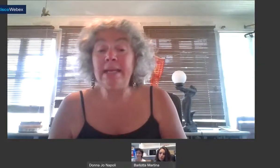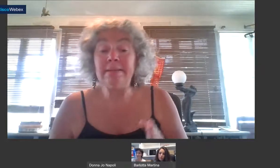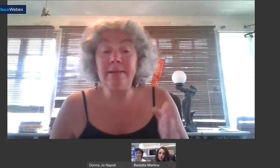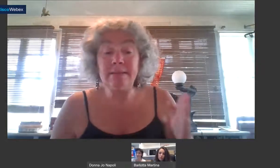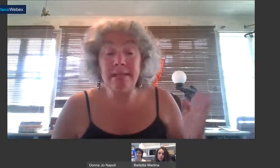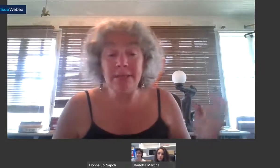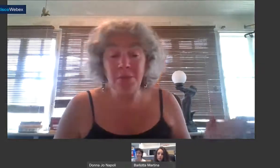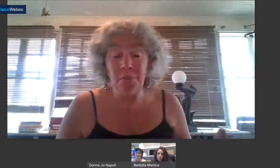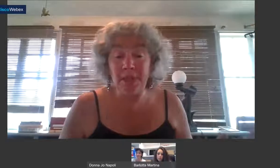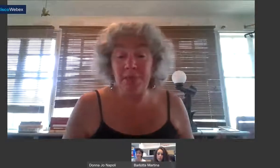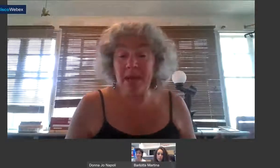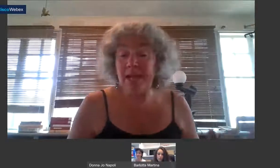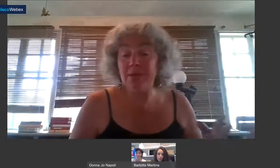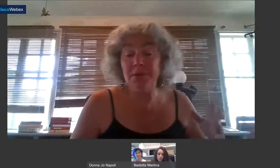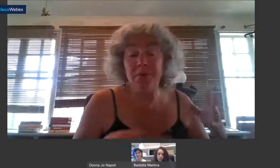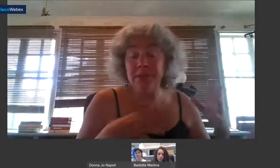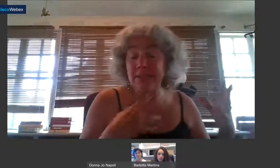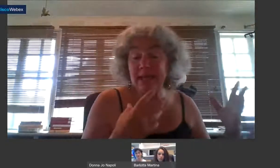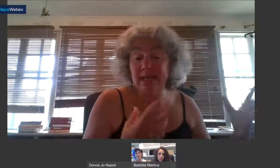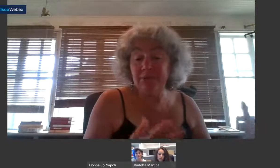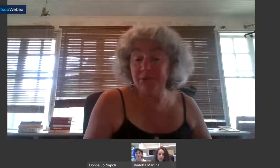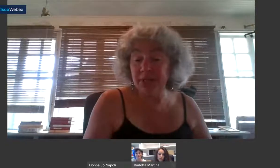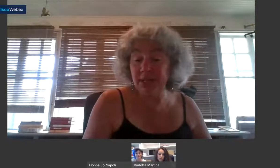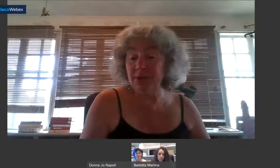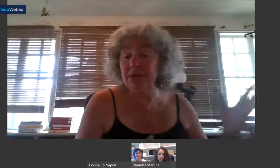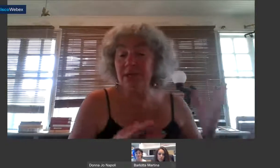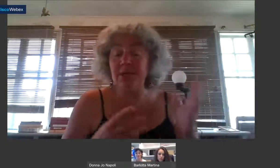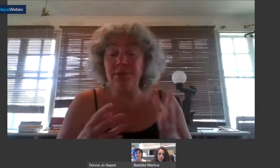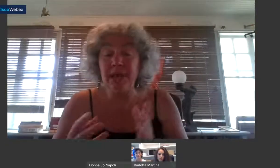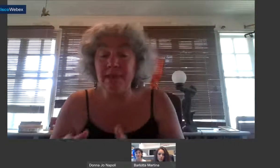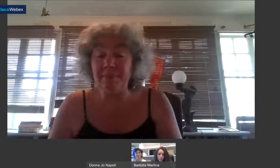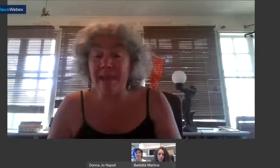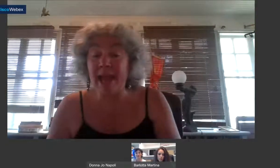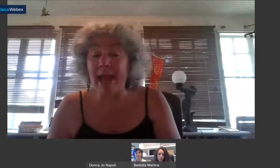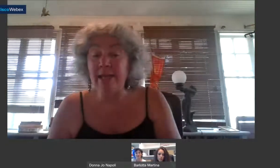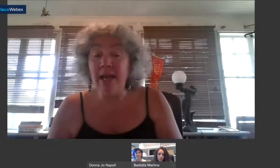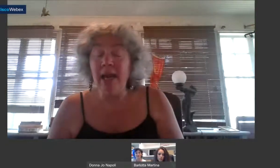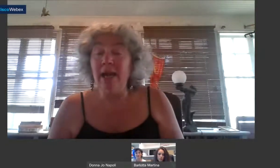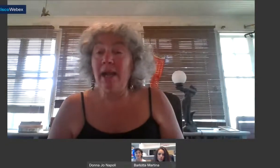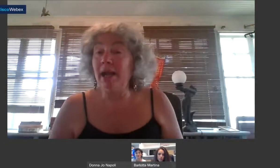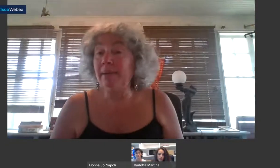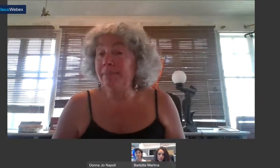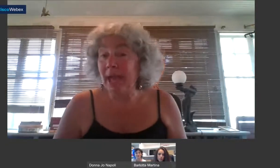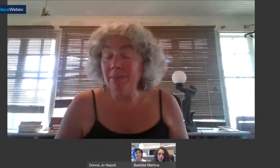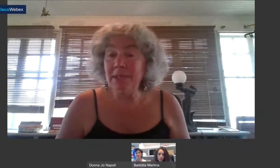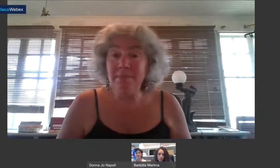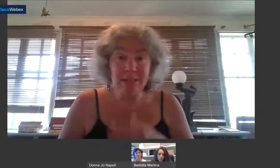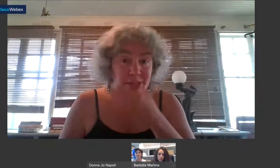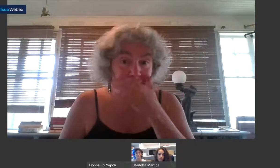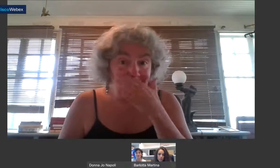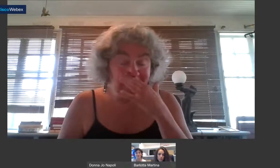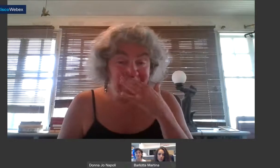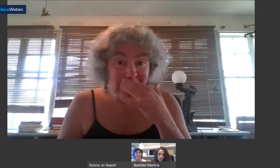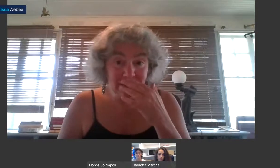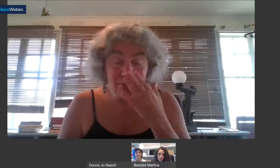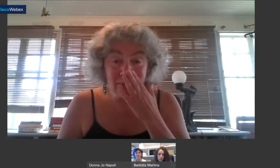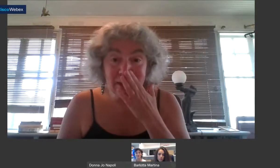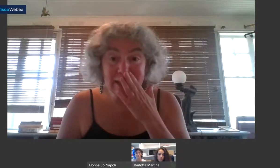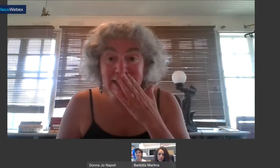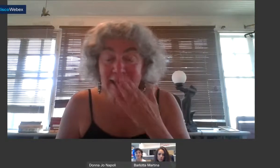and then you went away and you weren't signing for years and you came back, I would imagine that it wouldn't take you too long to get